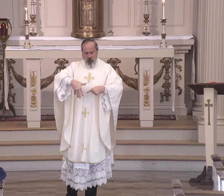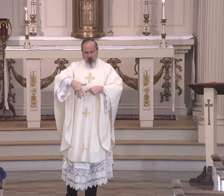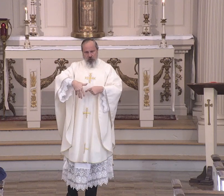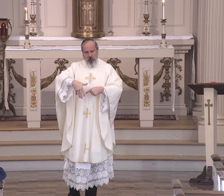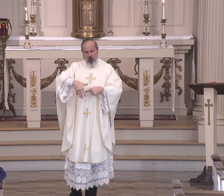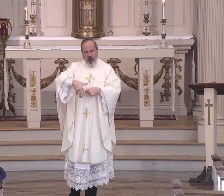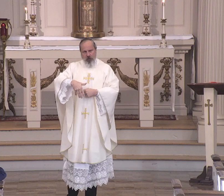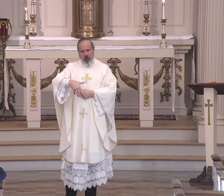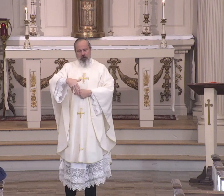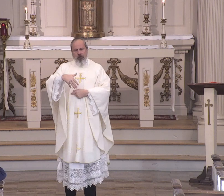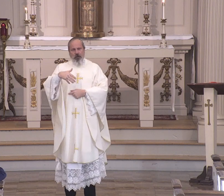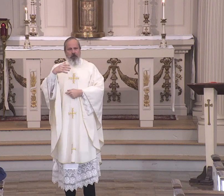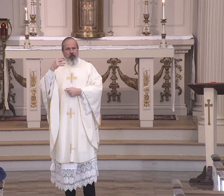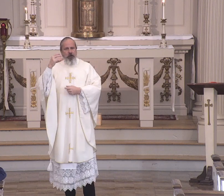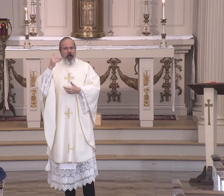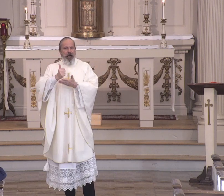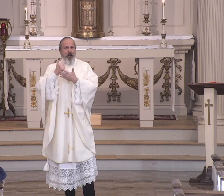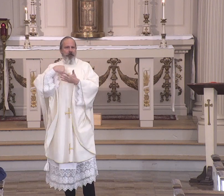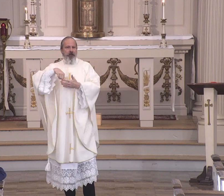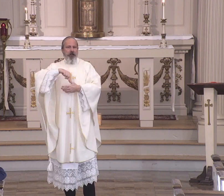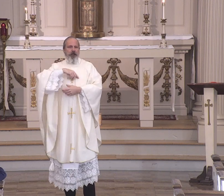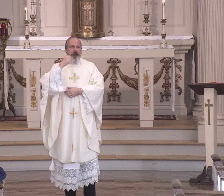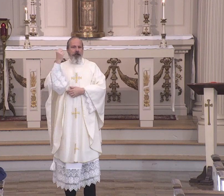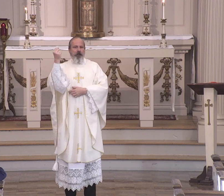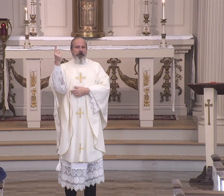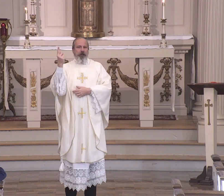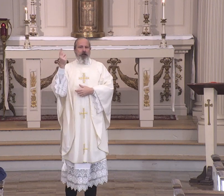When we think about babies in the womb,